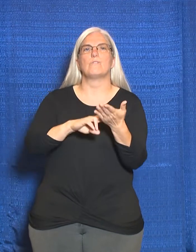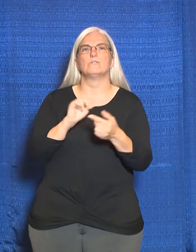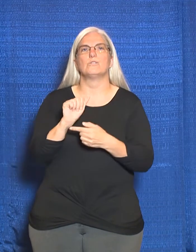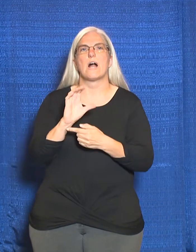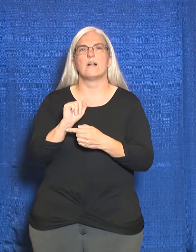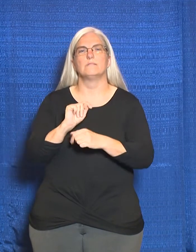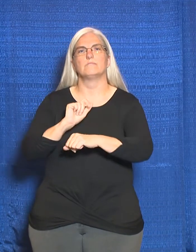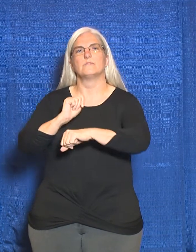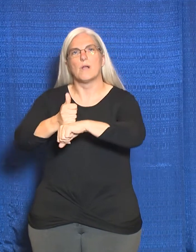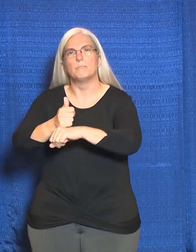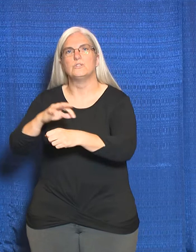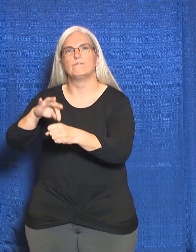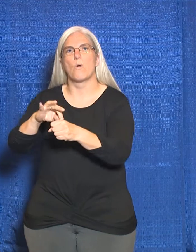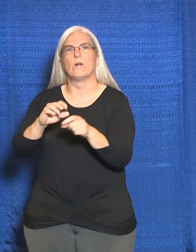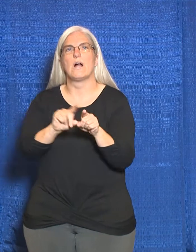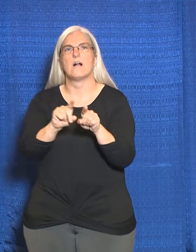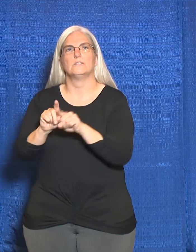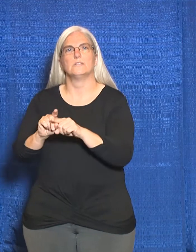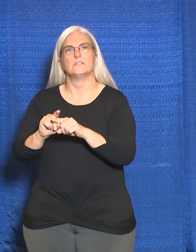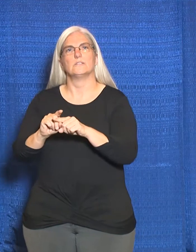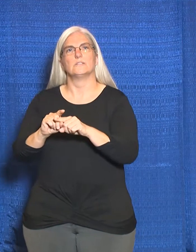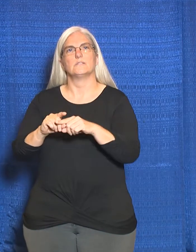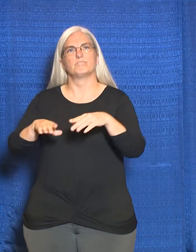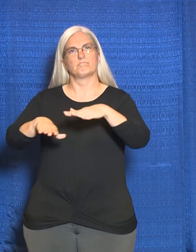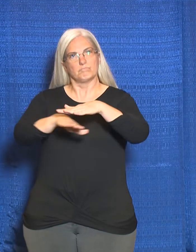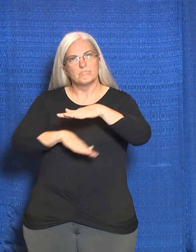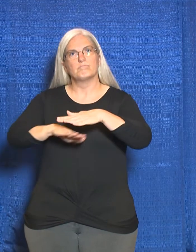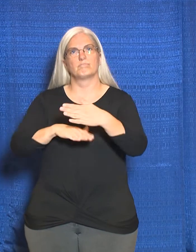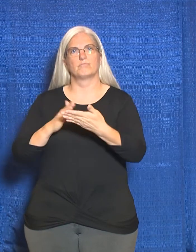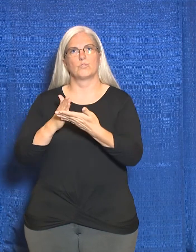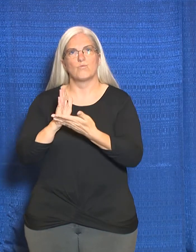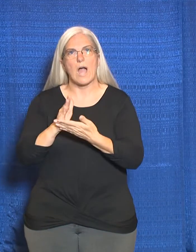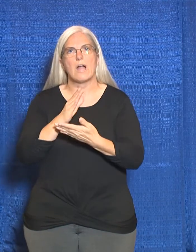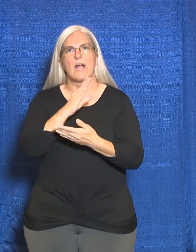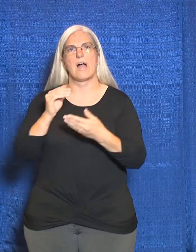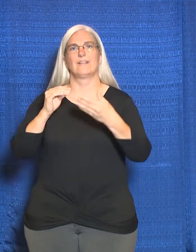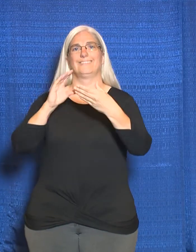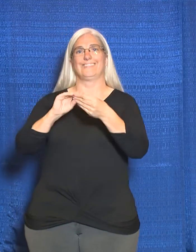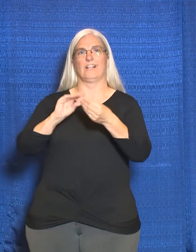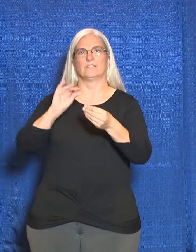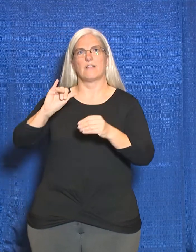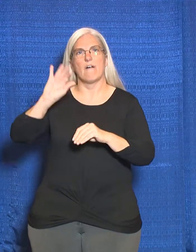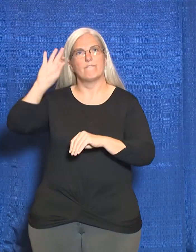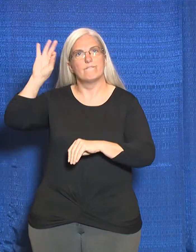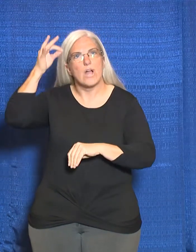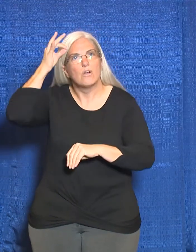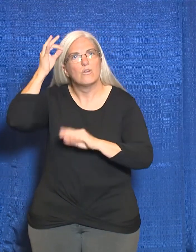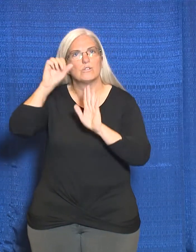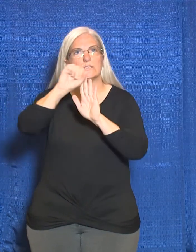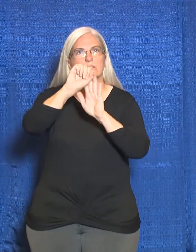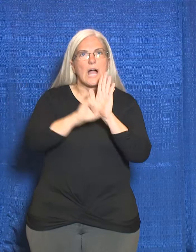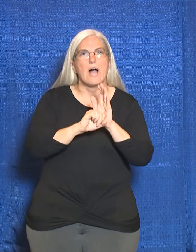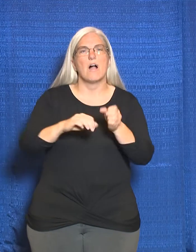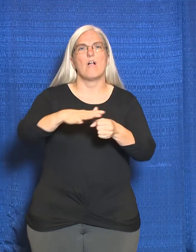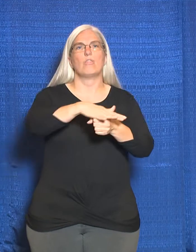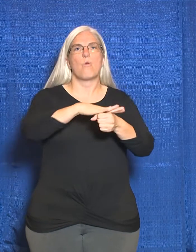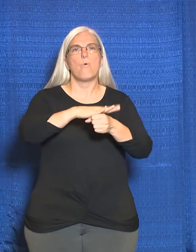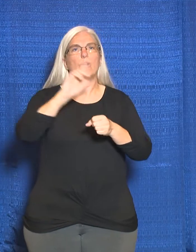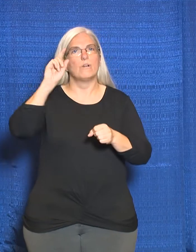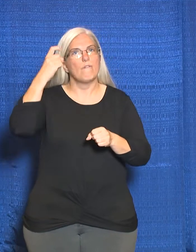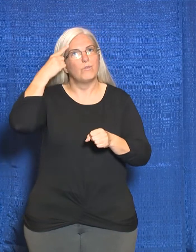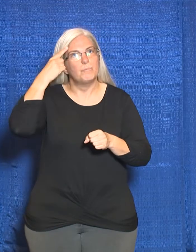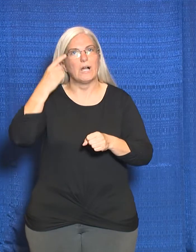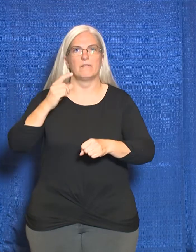NVRA established voting as a fundamental right and states that federal, state, and local governments have a duty